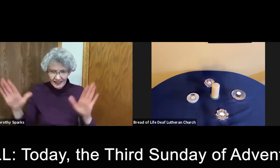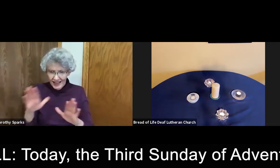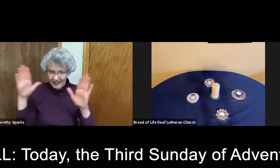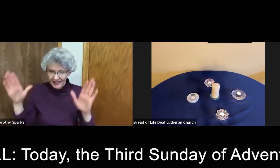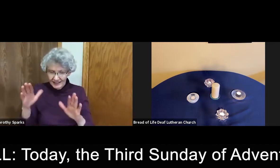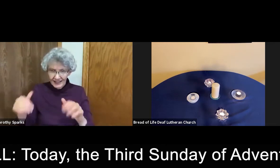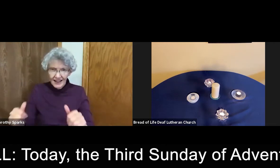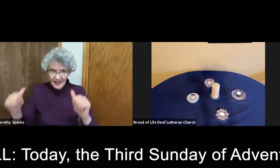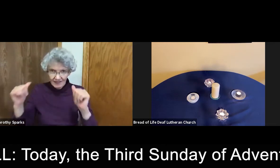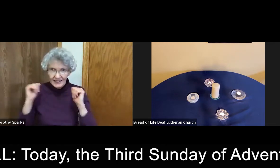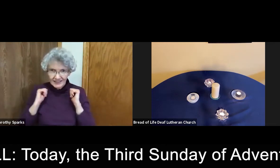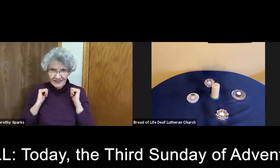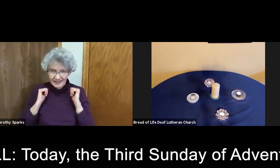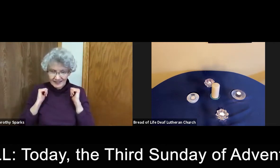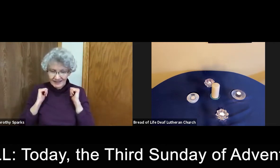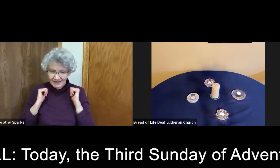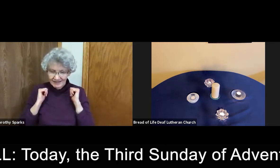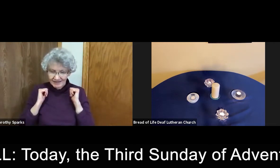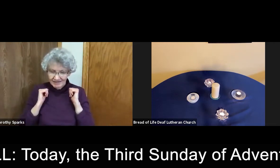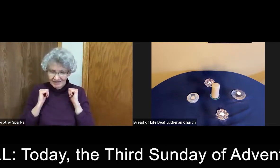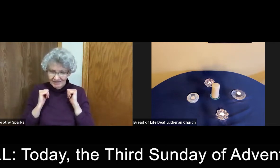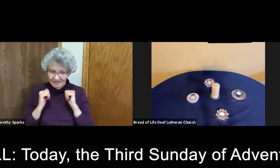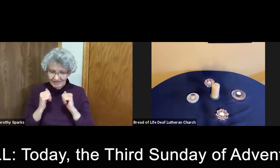Today, the third Sunday of Advent,